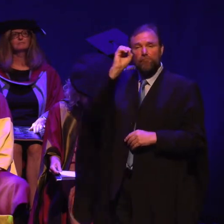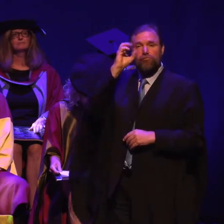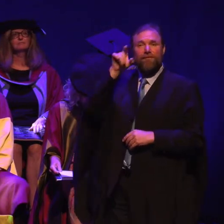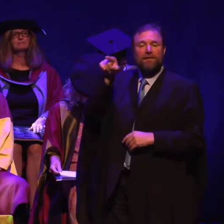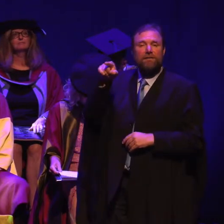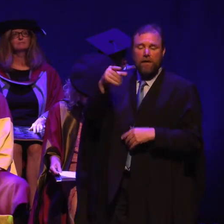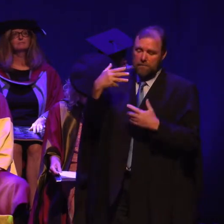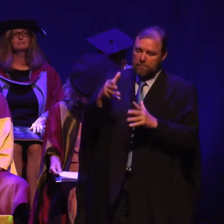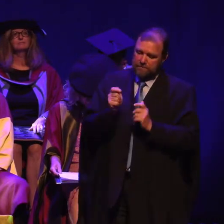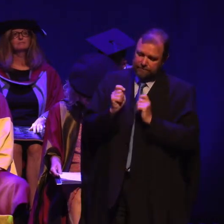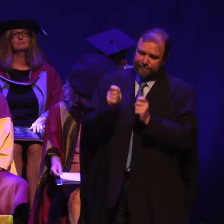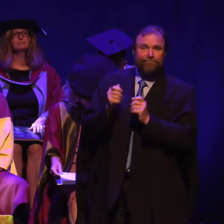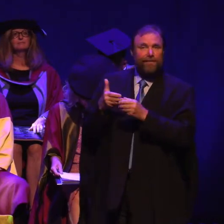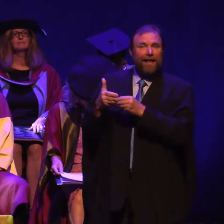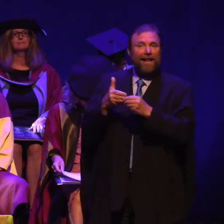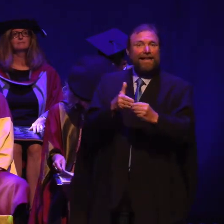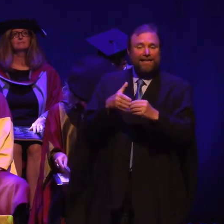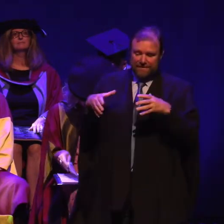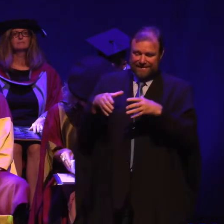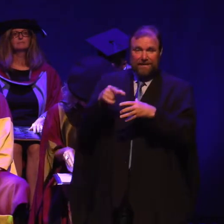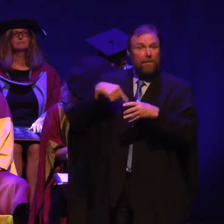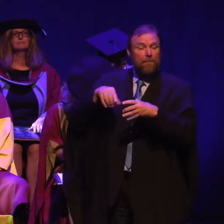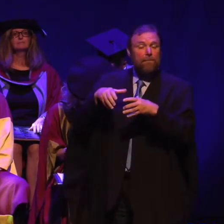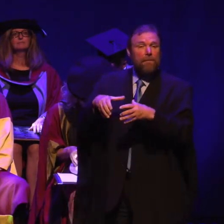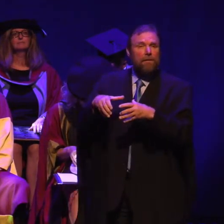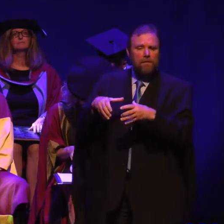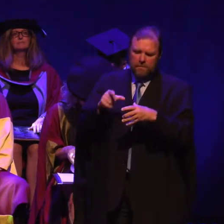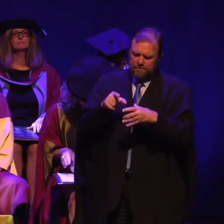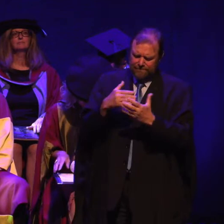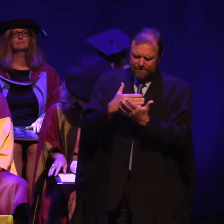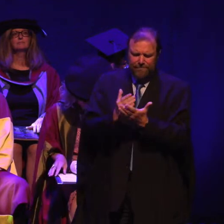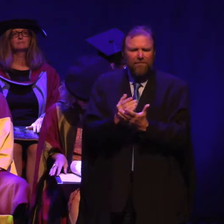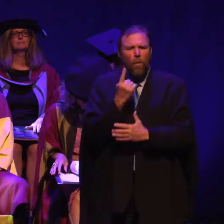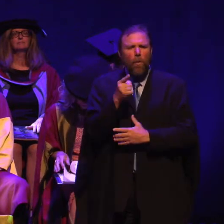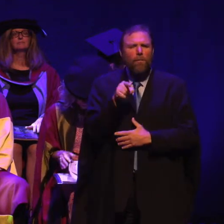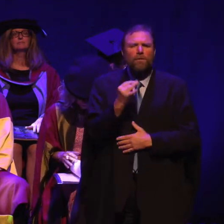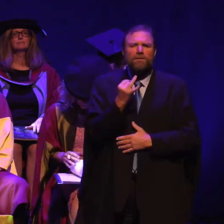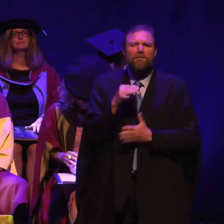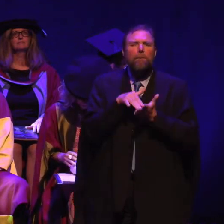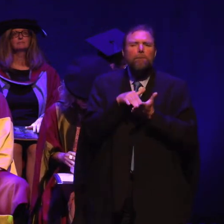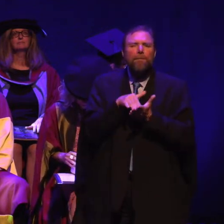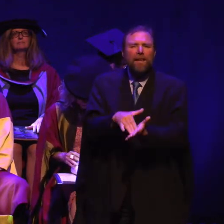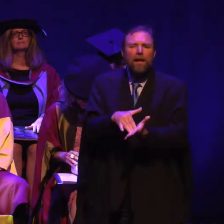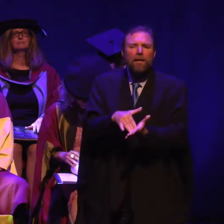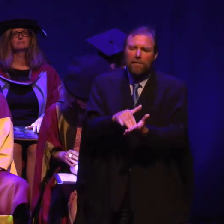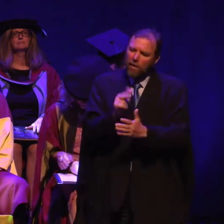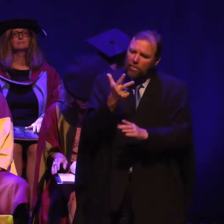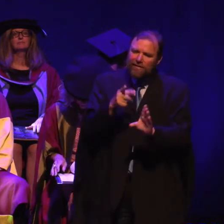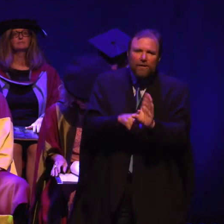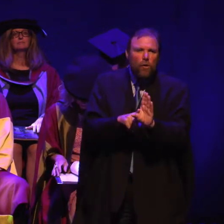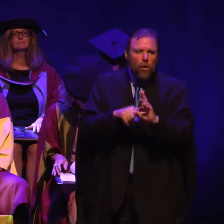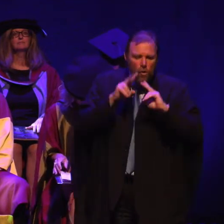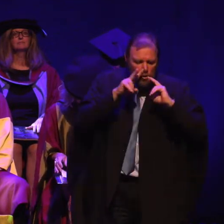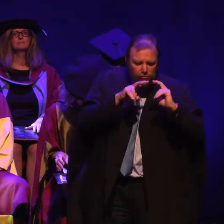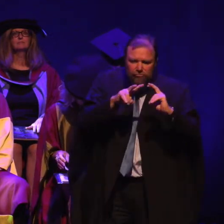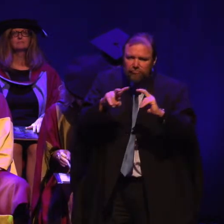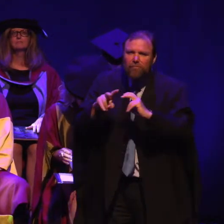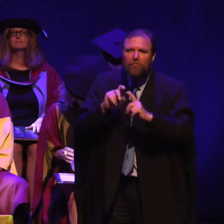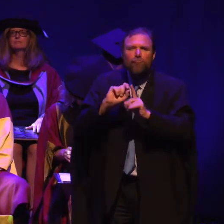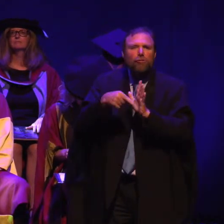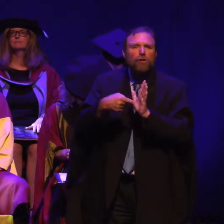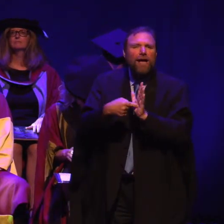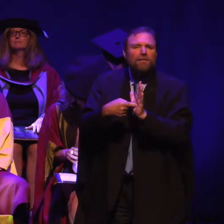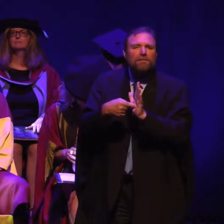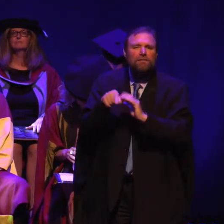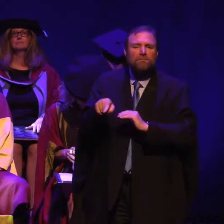leading a team at Cardiff Met who are part of a £1.7 million three-year multi-centre project